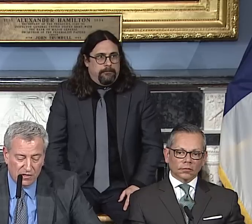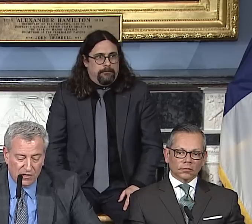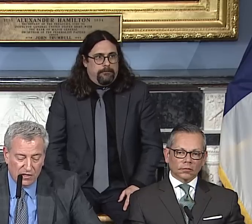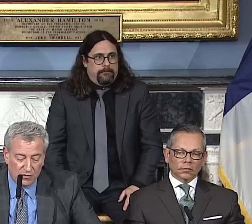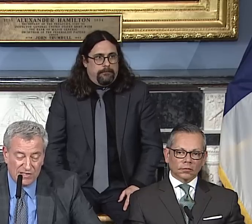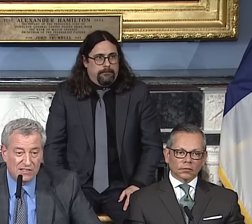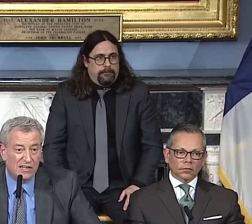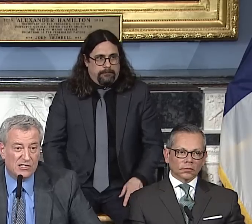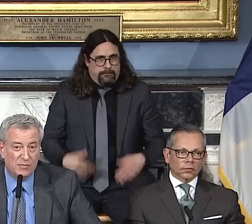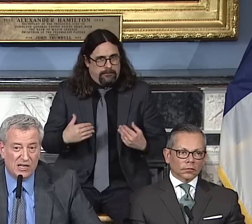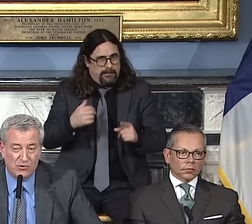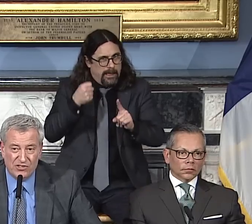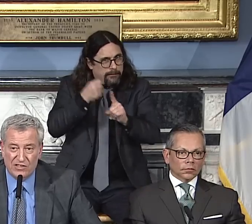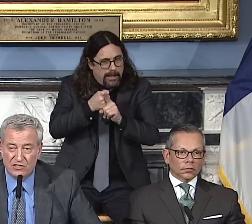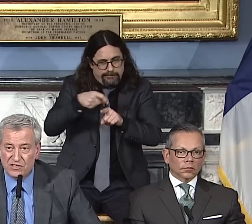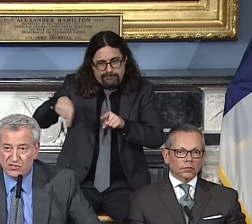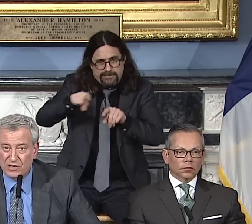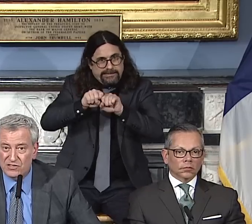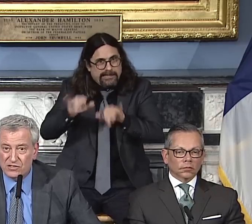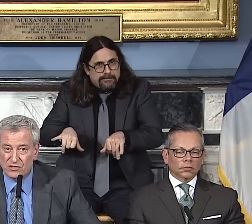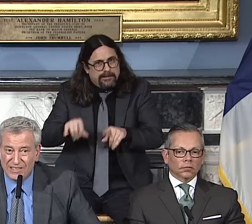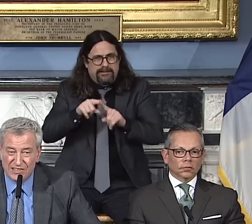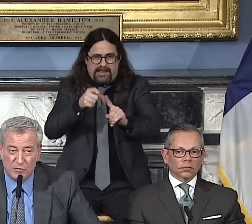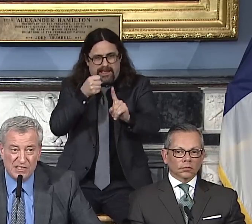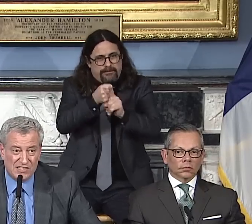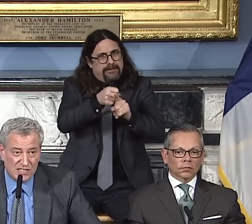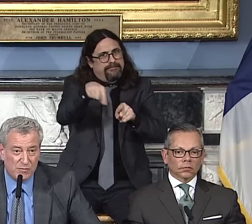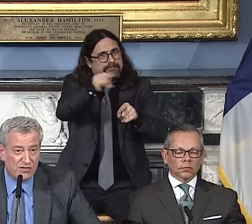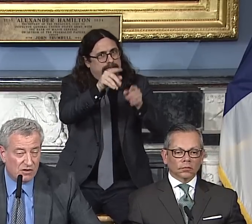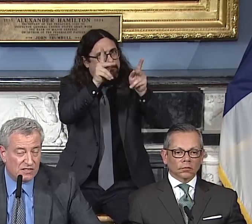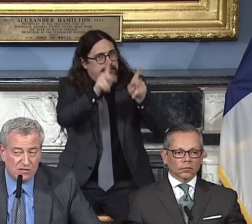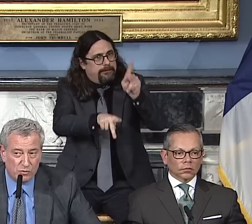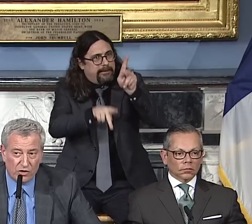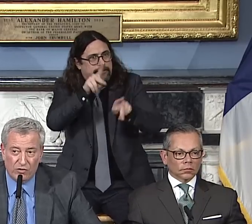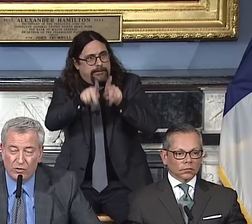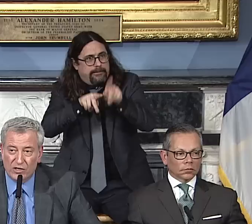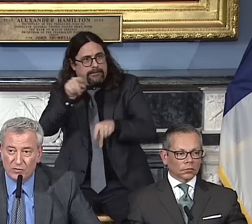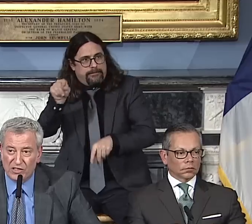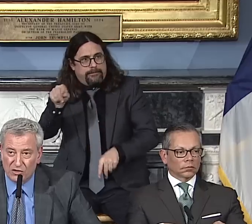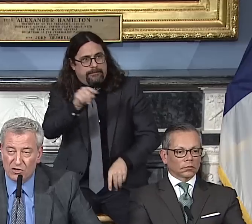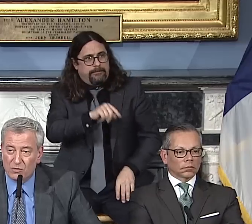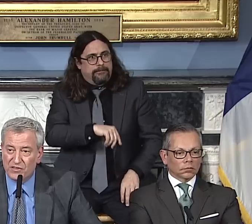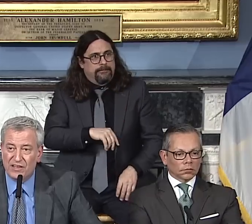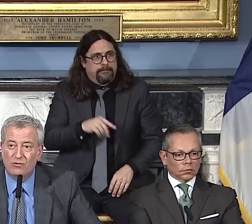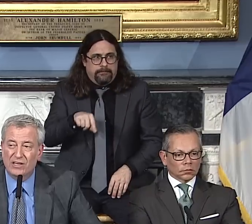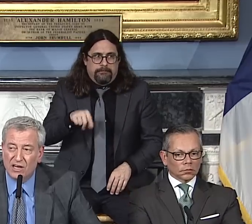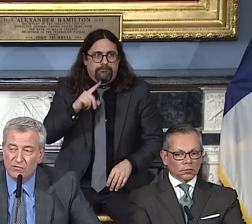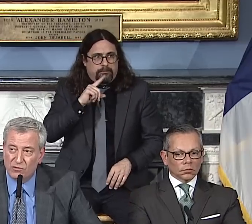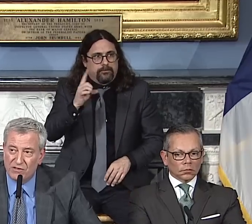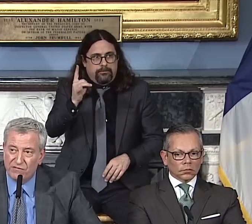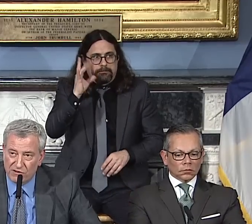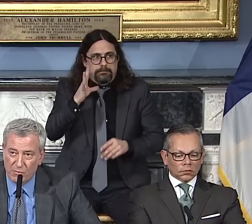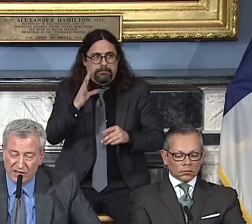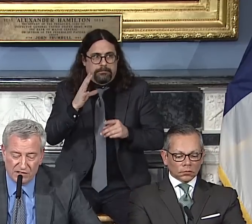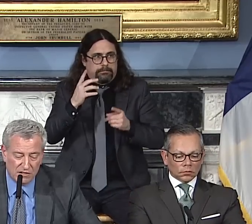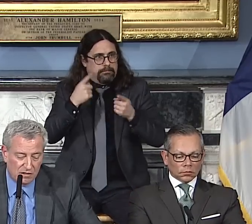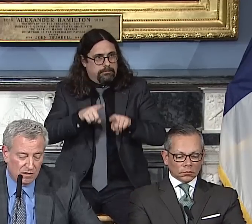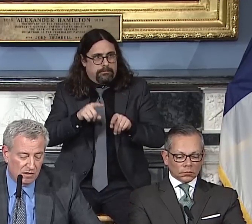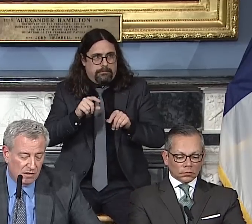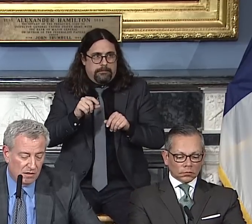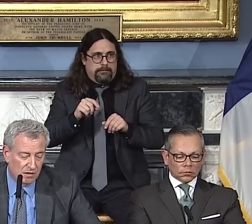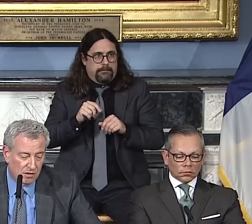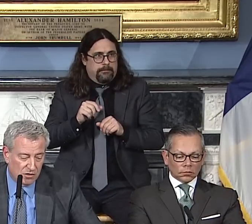talked in recent days about a projection that this crisis could easily be a 6-month crisis. We all know it could be longer, but then the recovery from